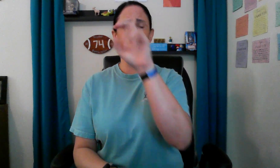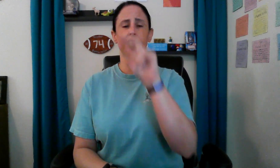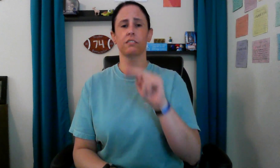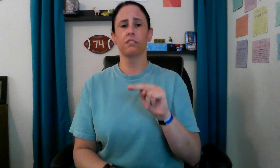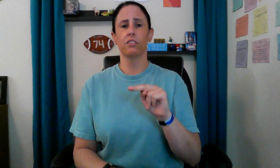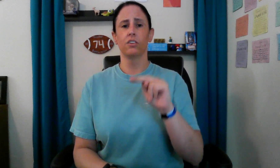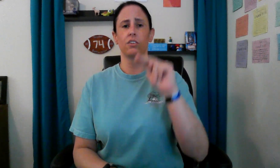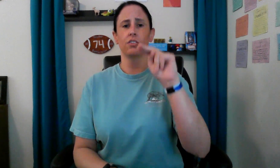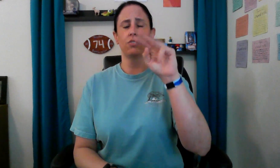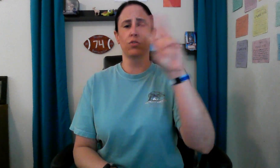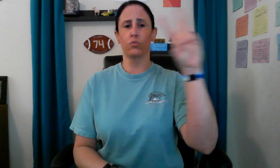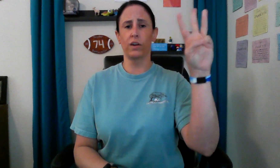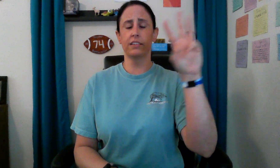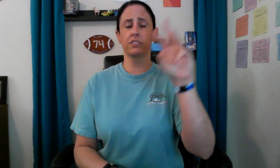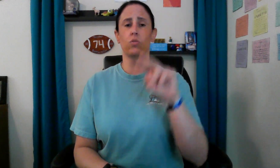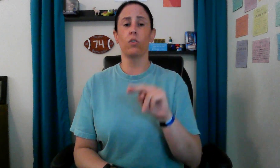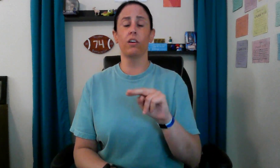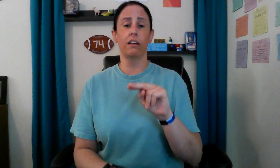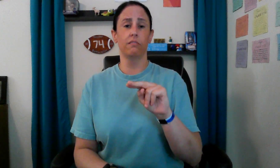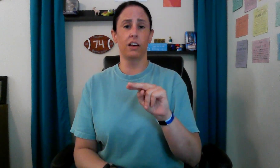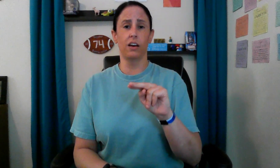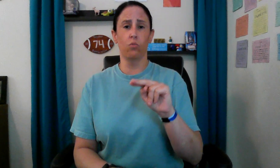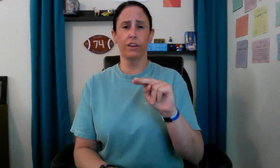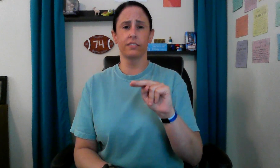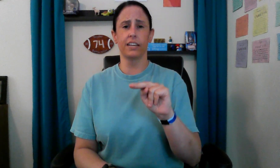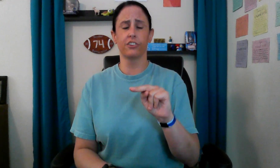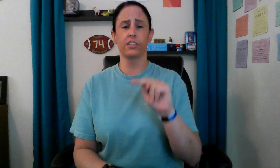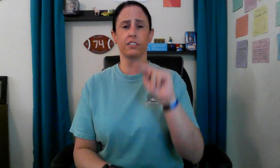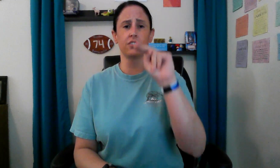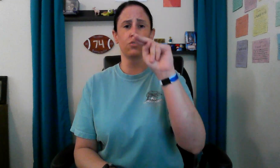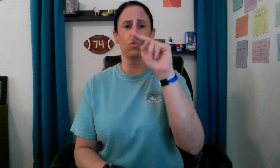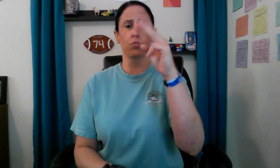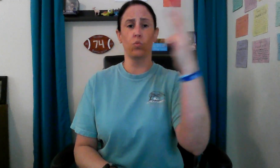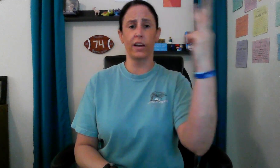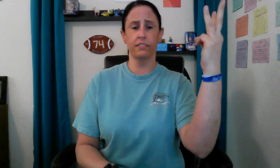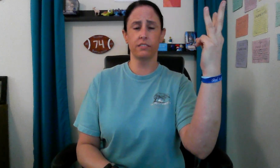northeast, northwest, or one of the signers does northwest,